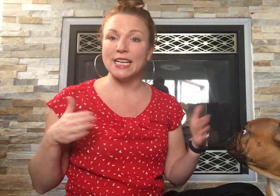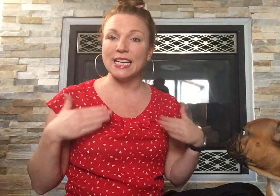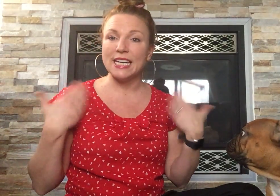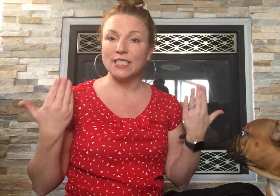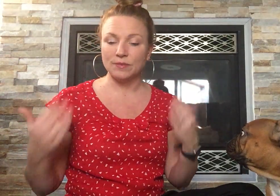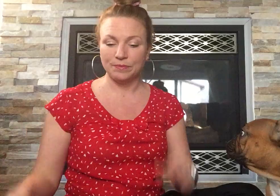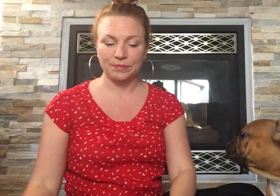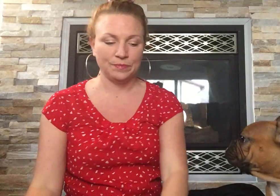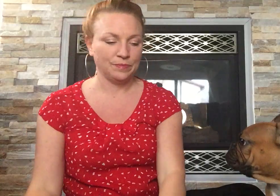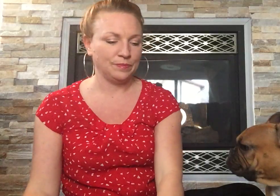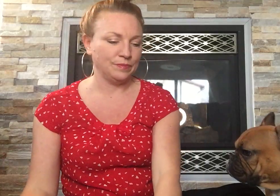Happy.